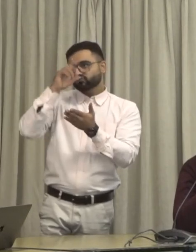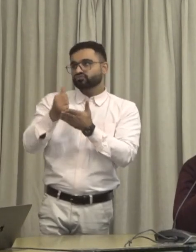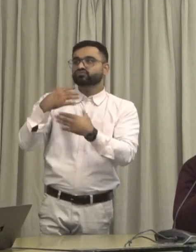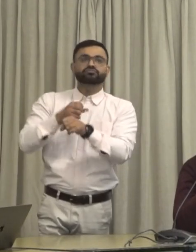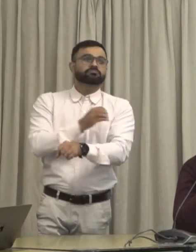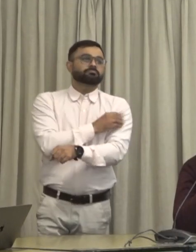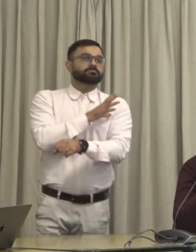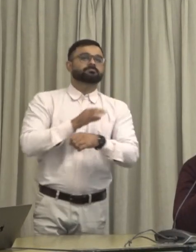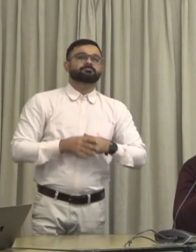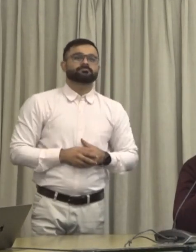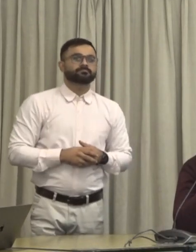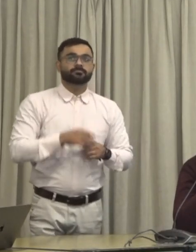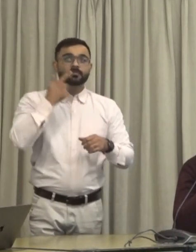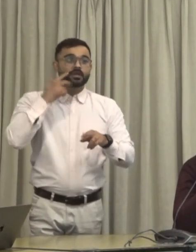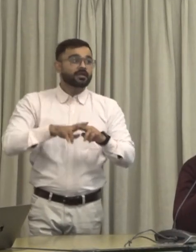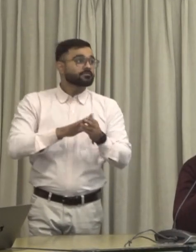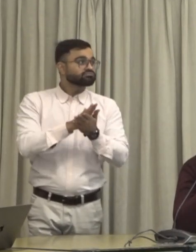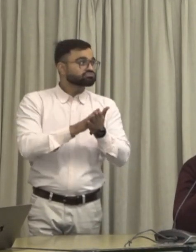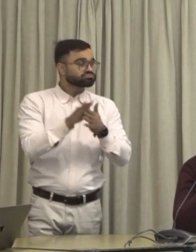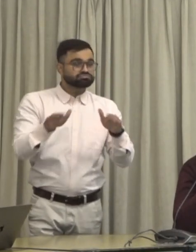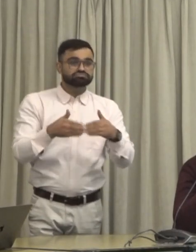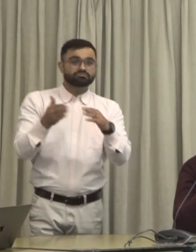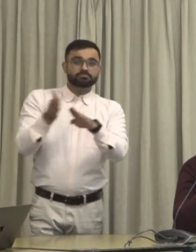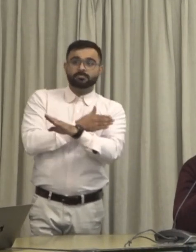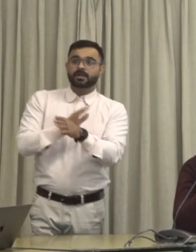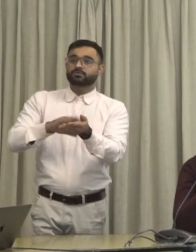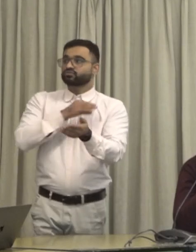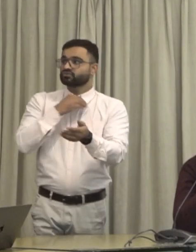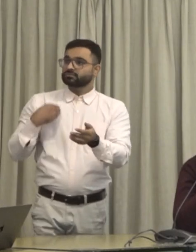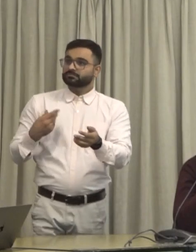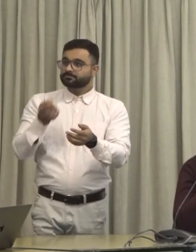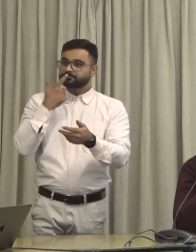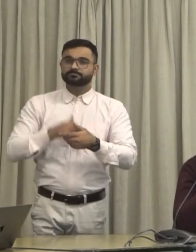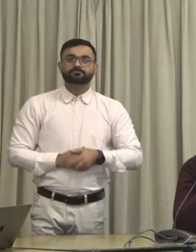decision-making capacity, even if they haven't made an advanced medical directive. So